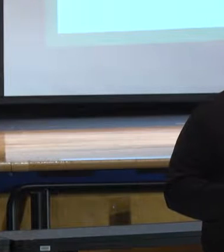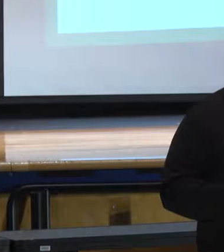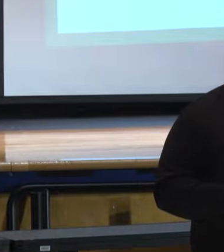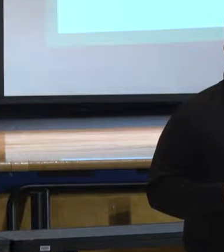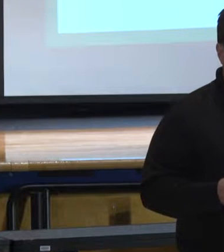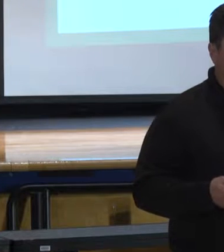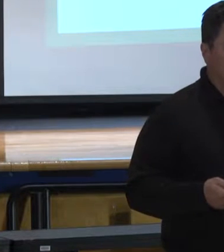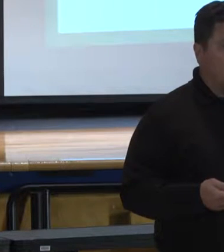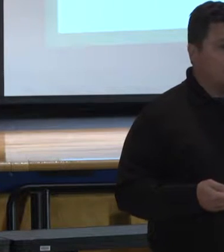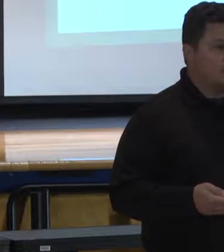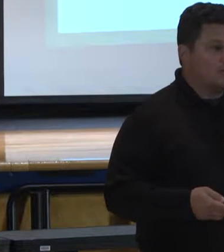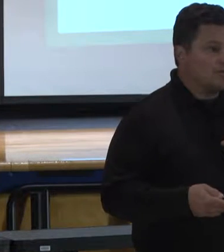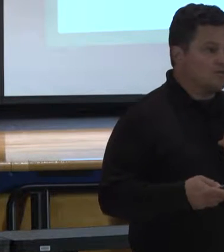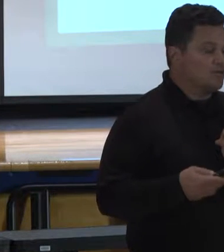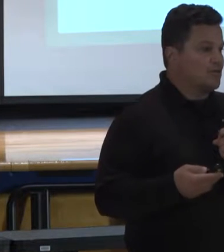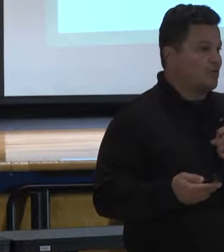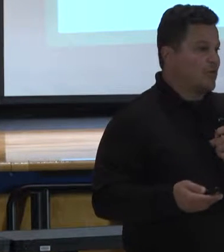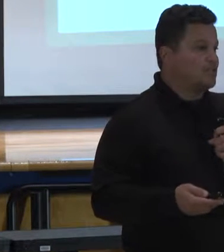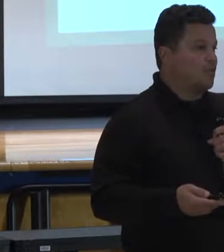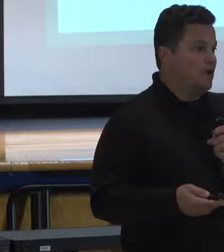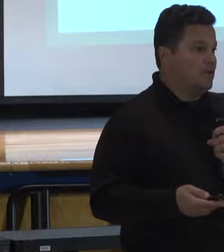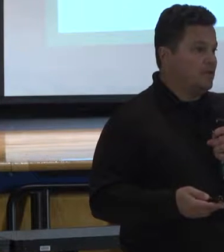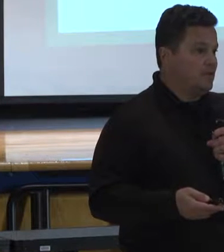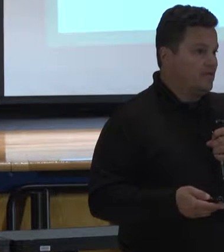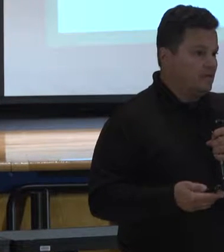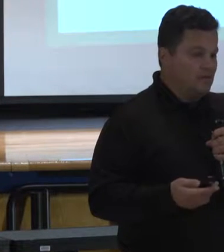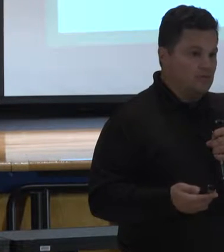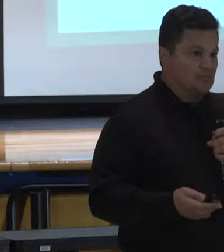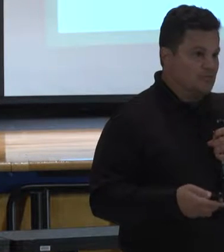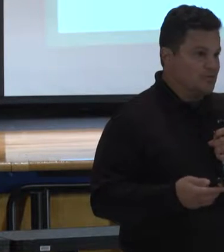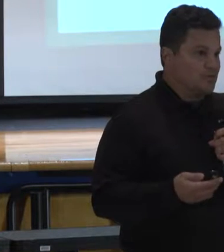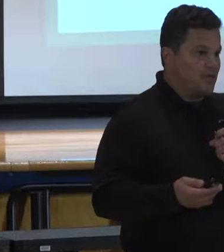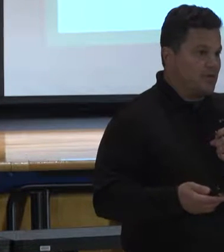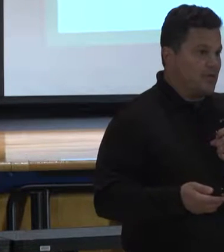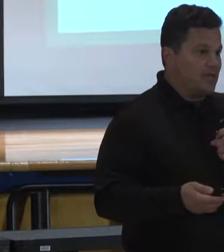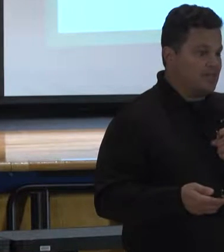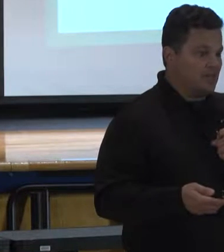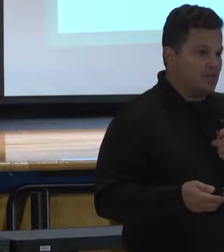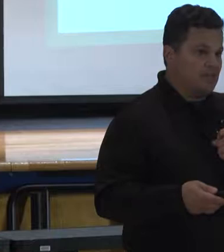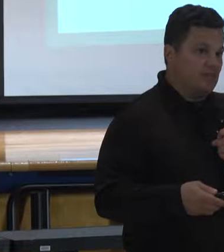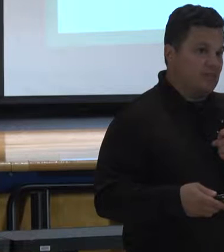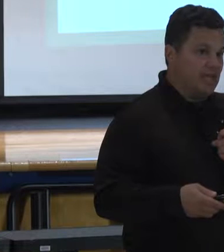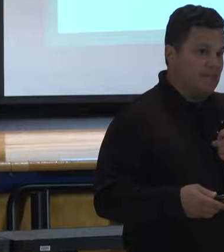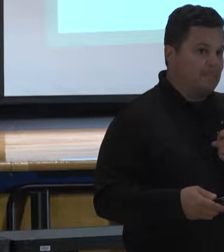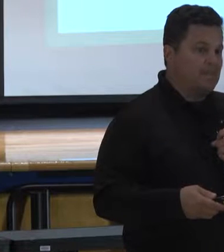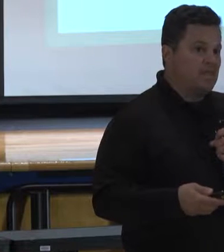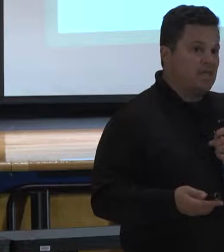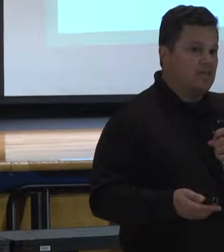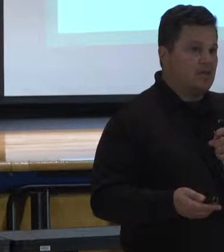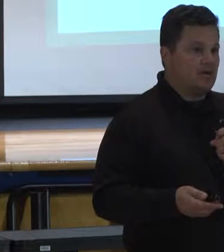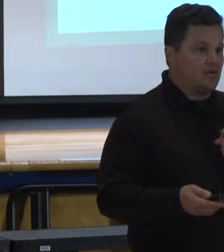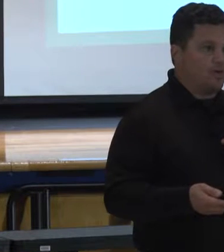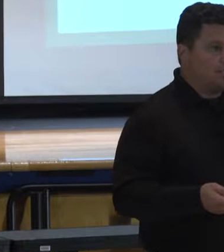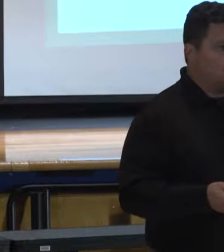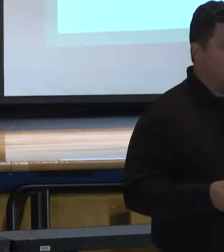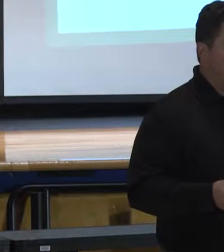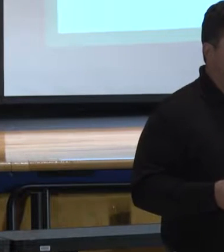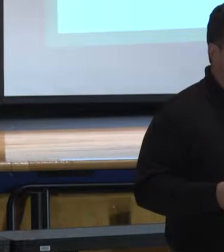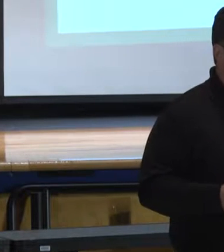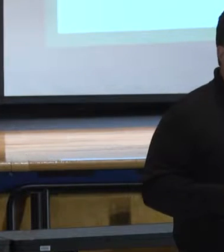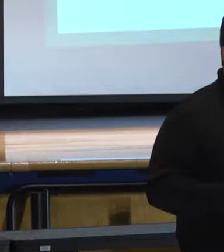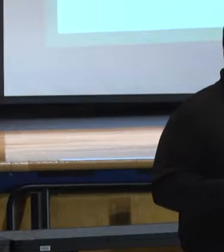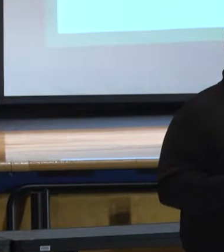with this. All right, so the student creates one with the username and password in their name, and the parent creates